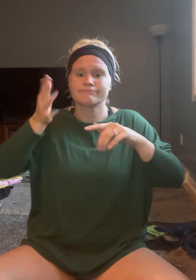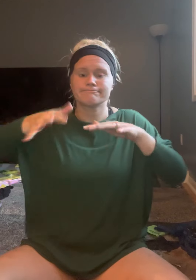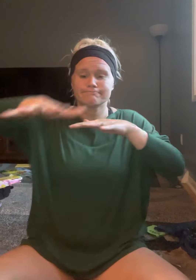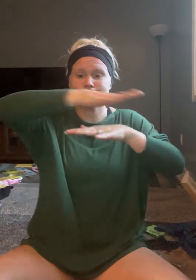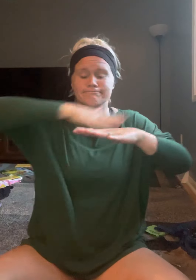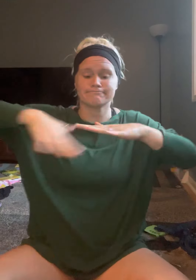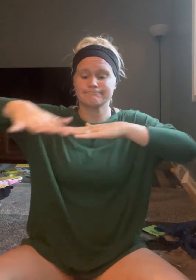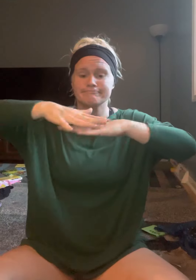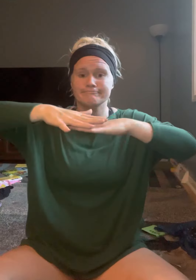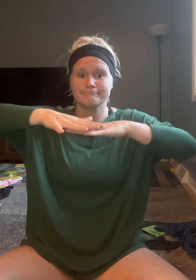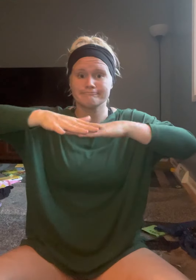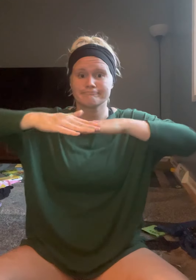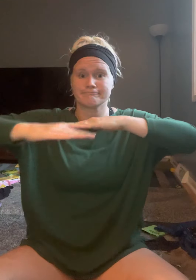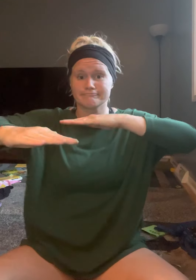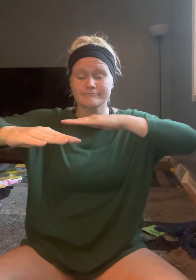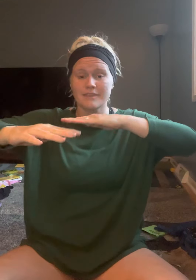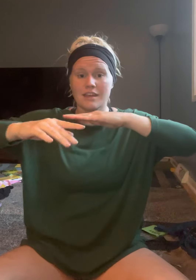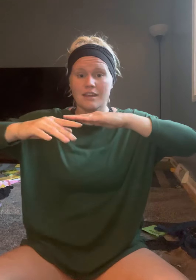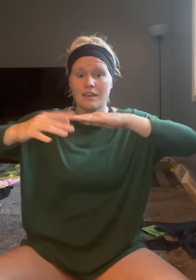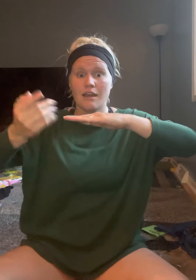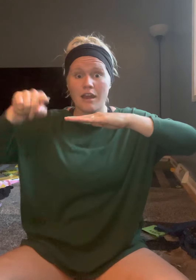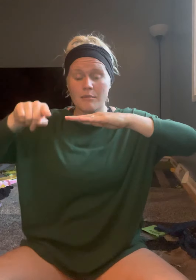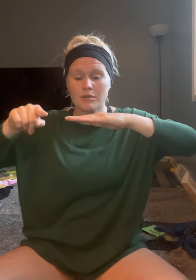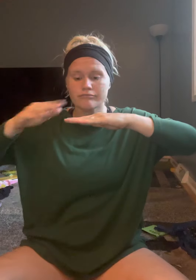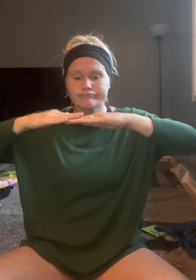last class period, talking about those canyons and things up in